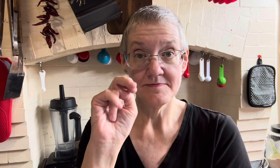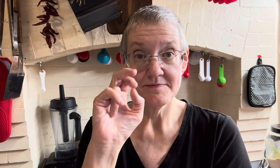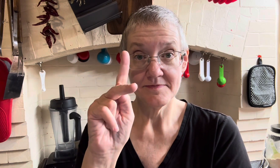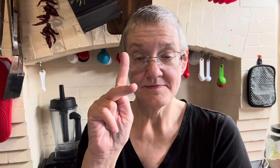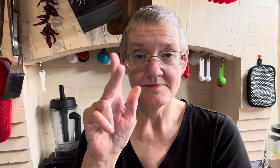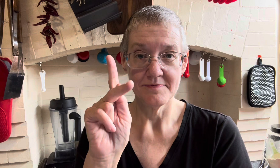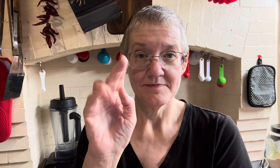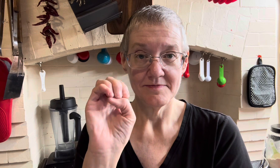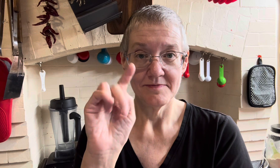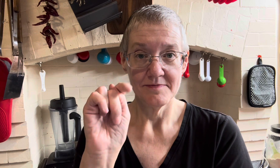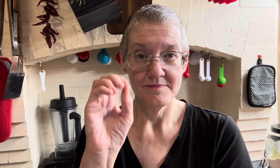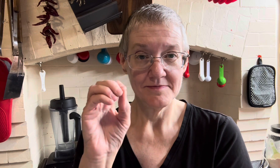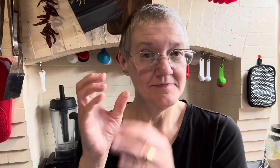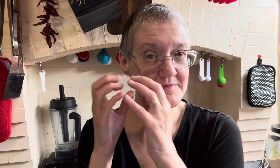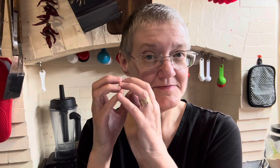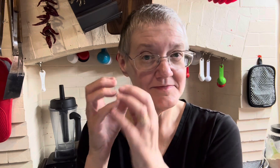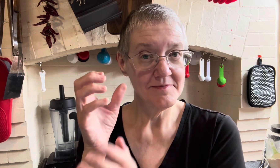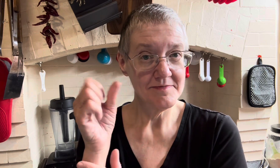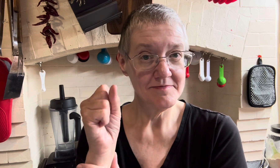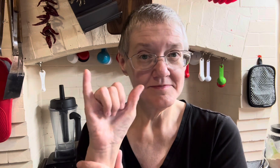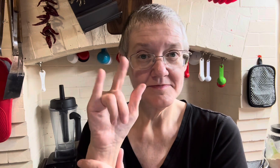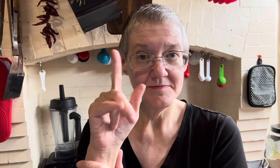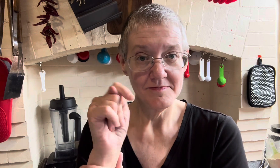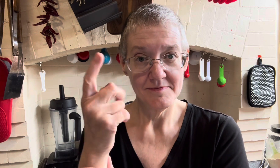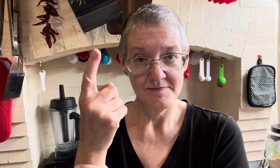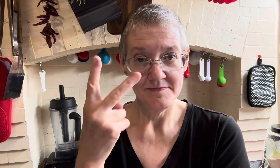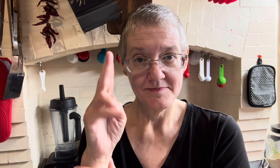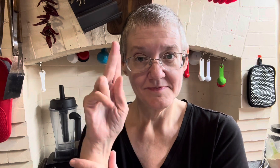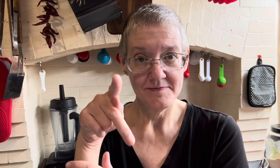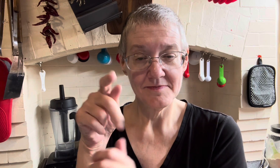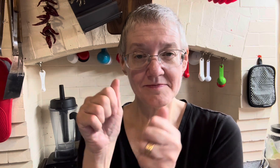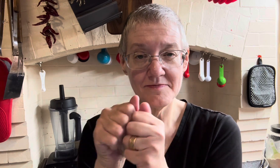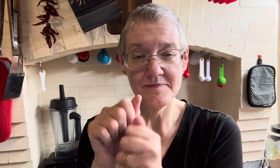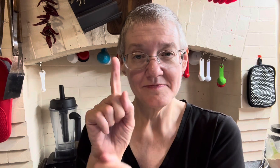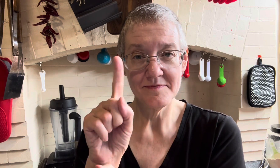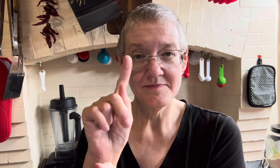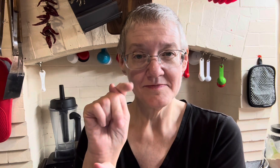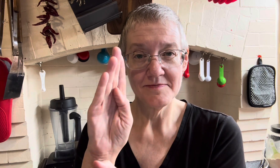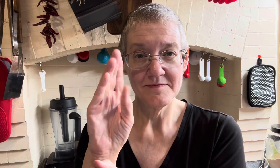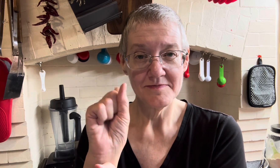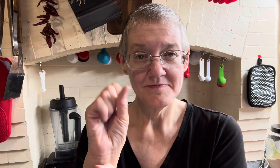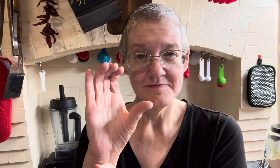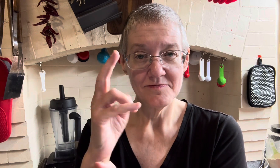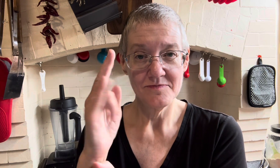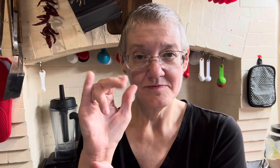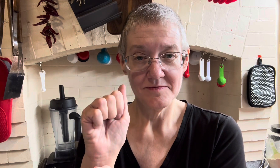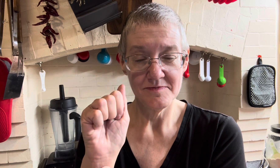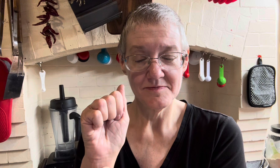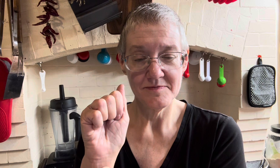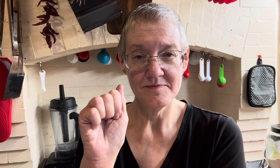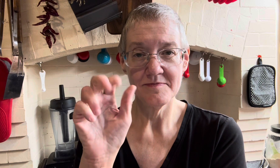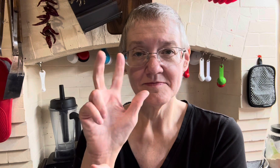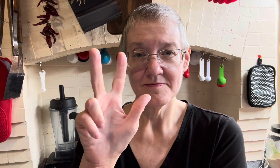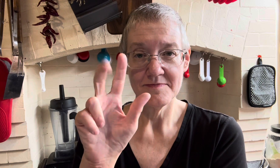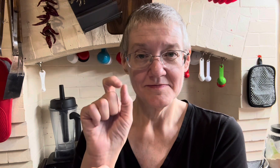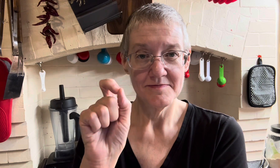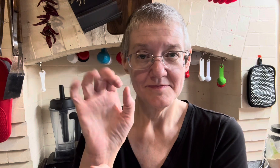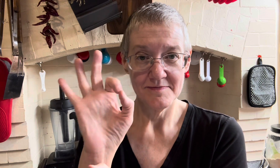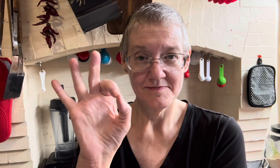net carbs. An afternoon snack of keto coconut milk yogurt, half a cup with 1 tablespoon of chia seeds, is